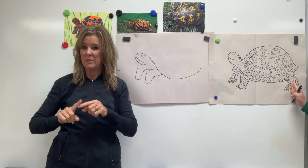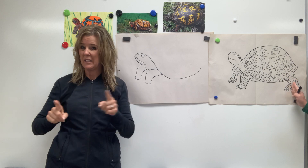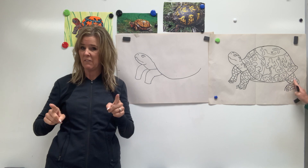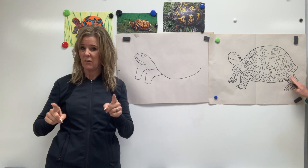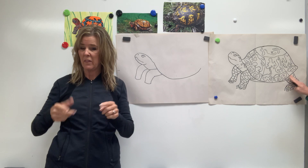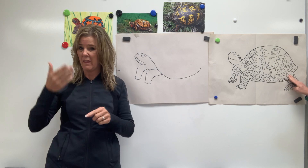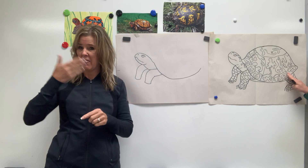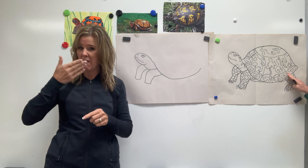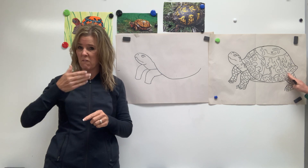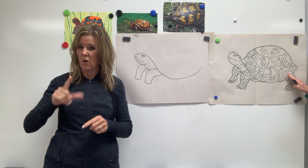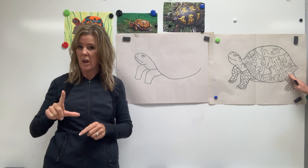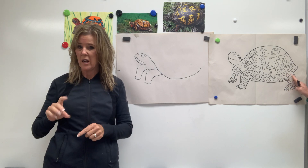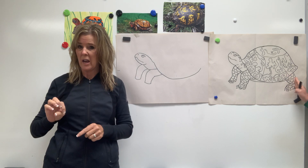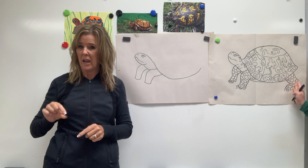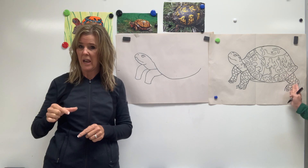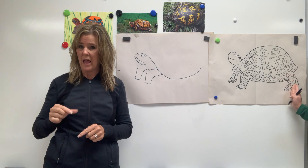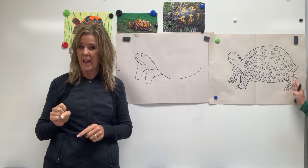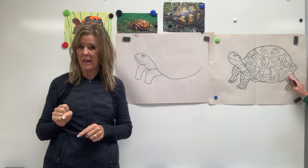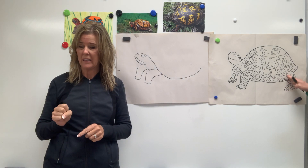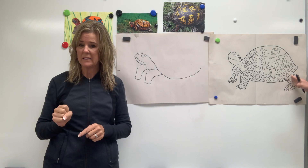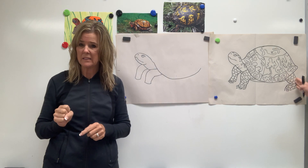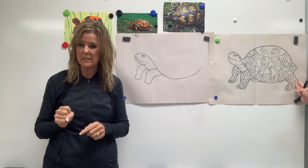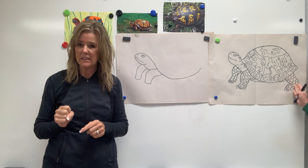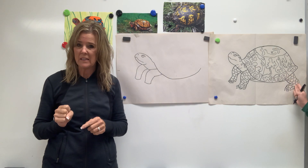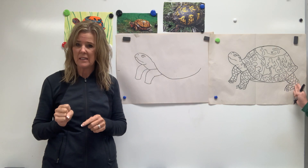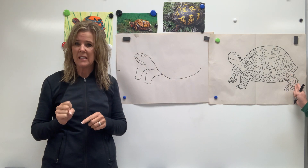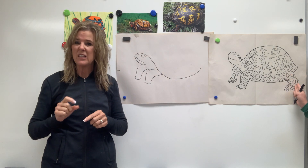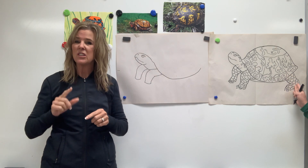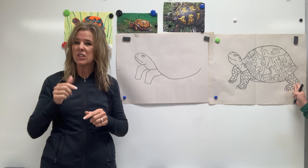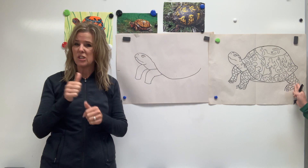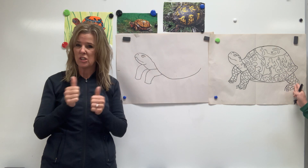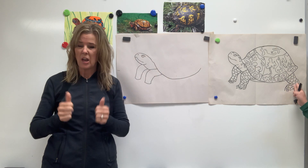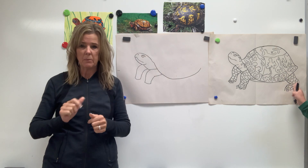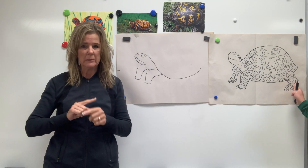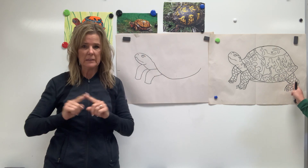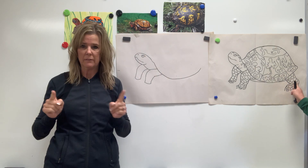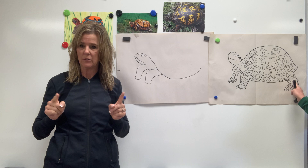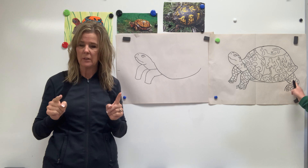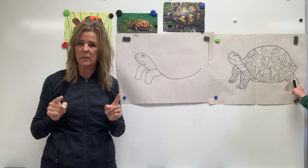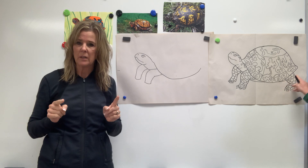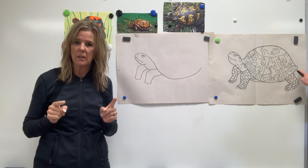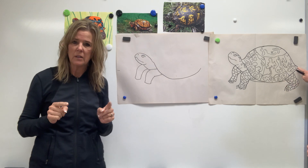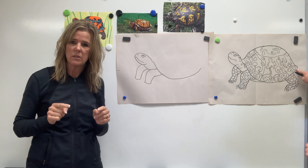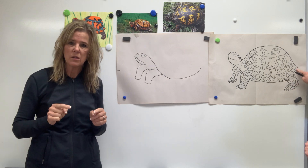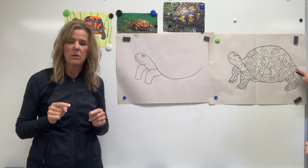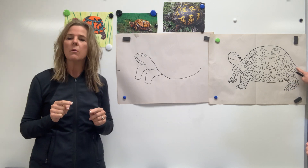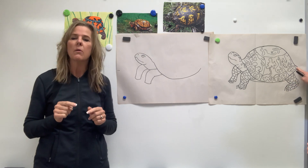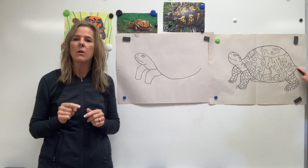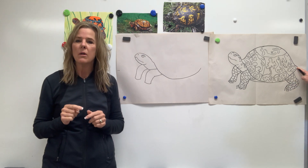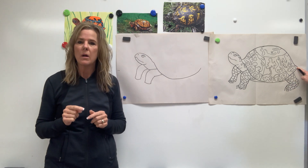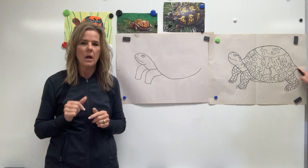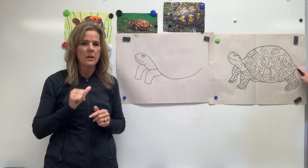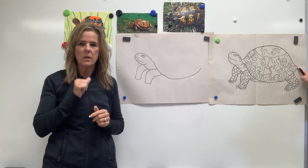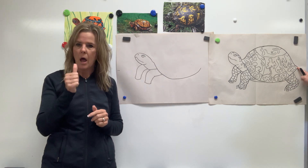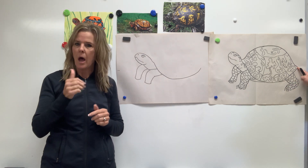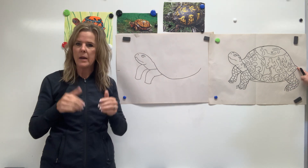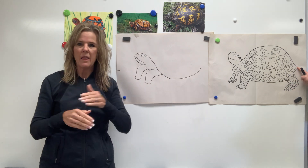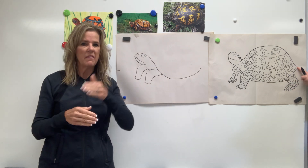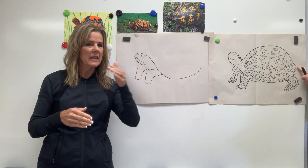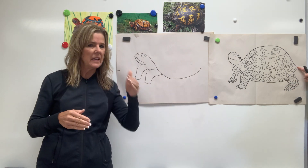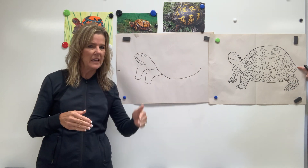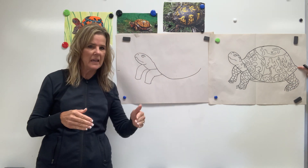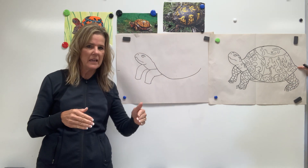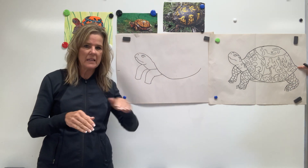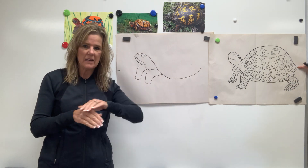the front legs, okay? It's a little, the musculature is shaped differently. So, not at the very end of